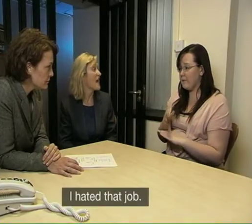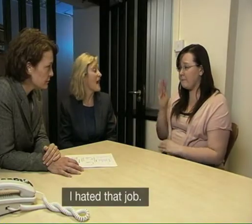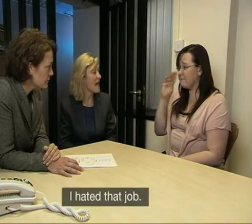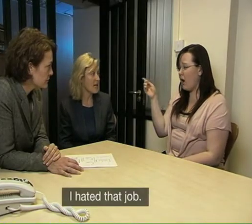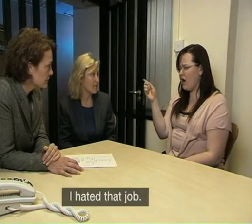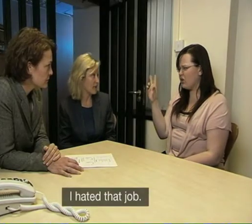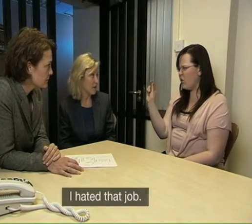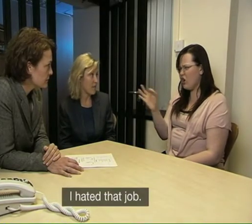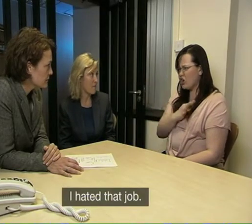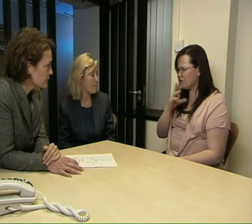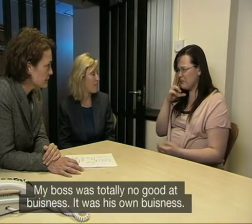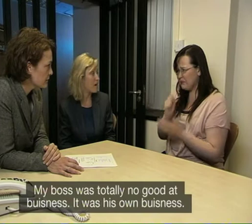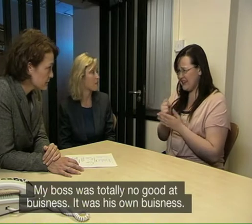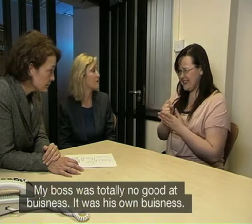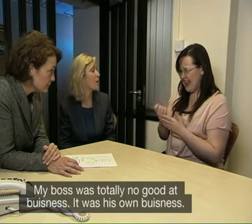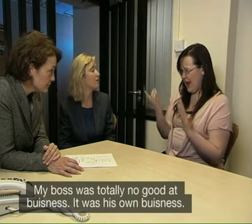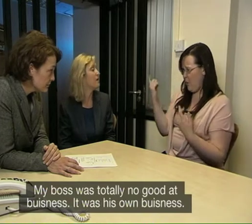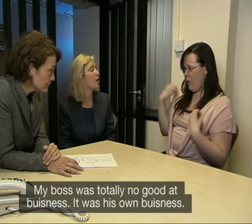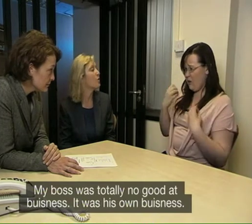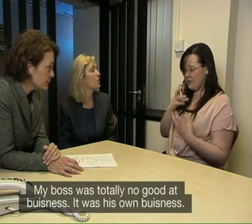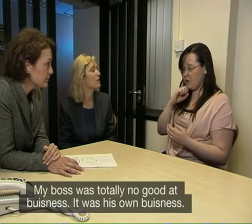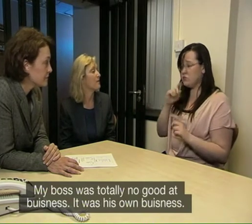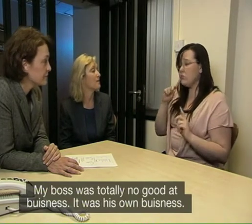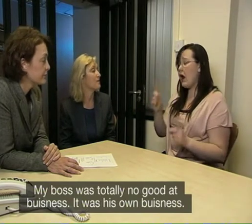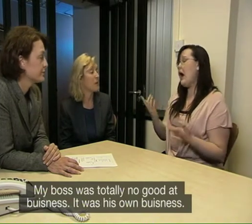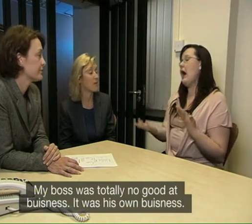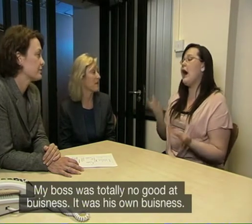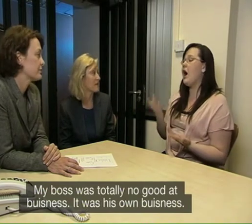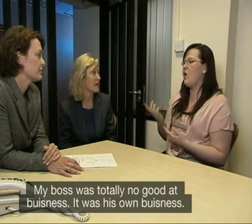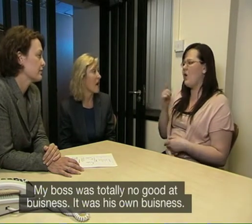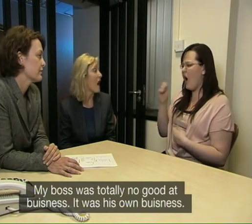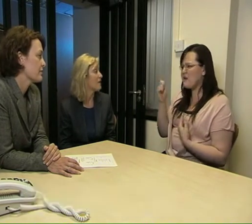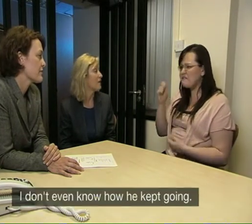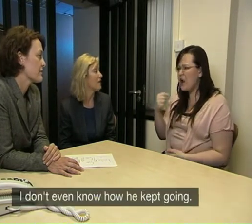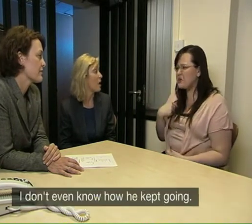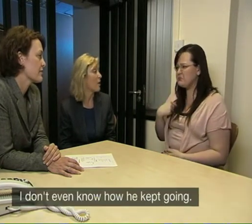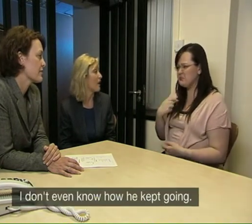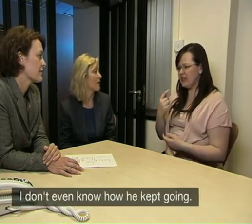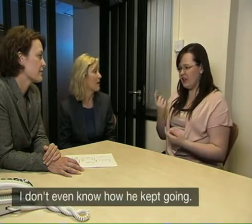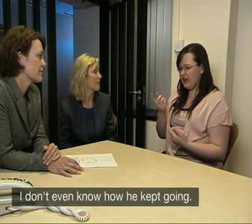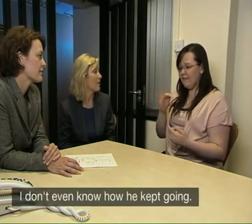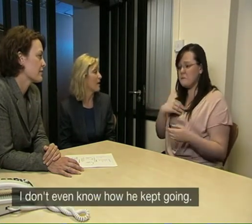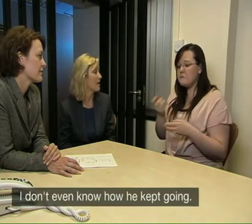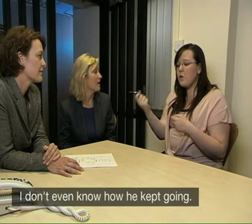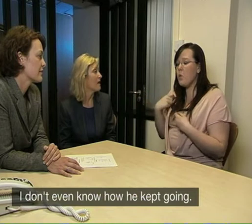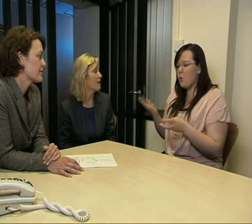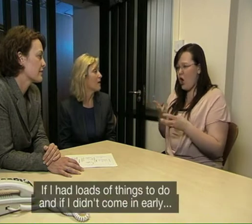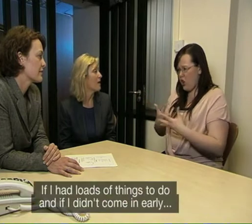I hated that job. My boss was totally no good at business, his own business. I don't even know how it kept going. You know, if